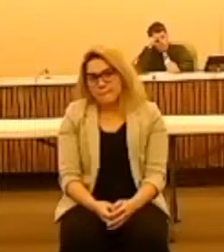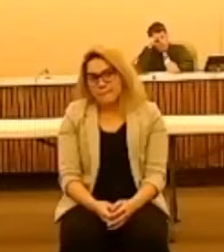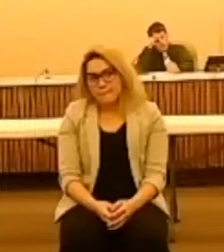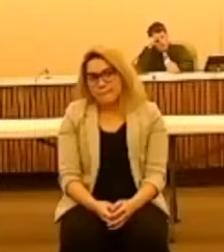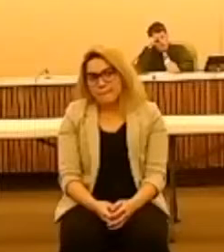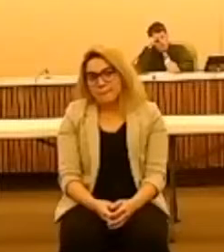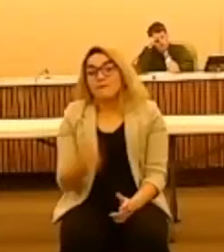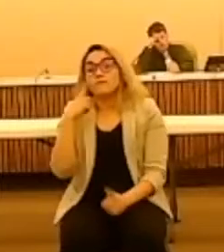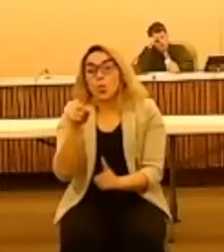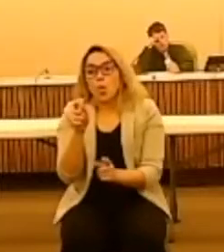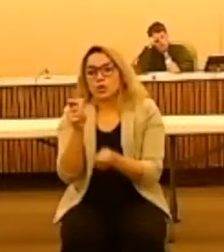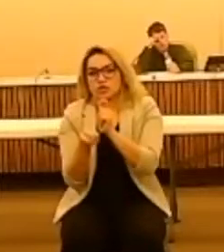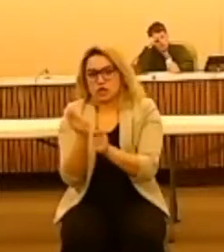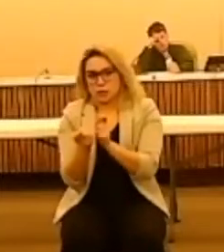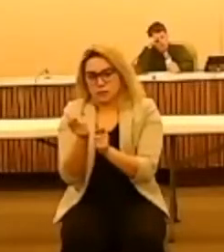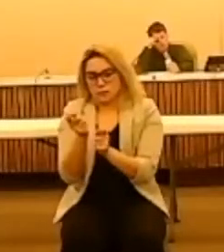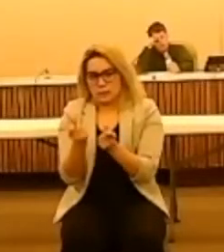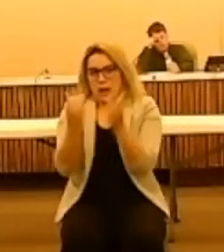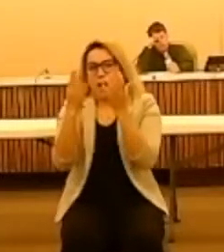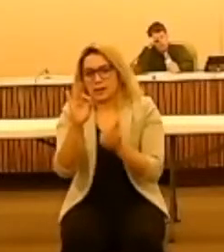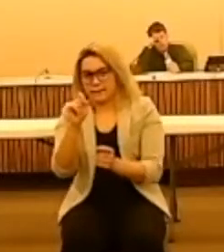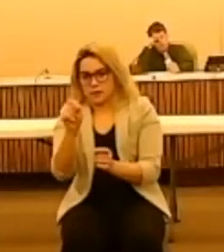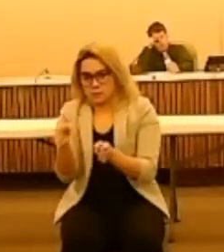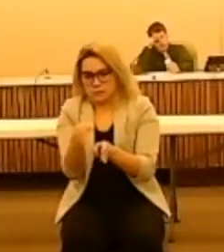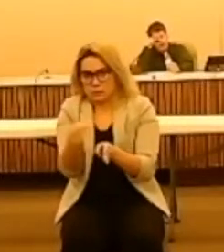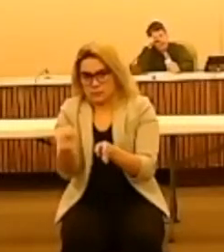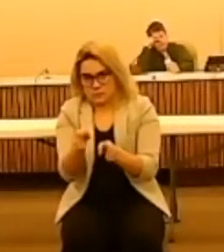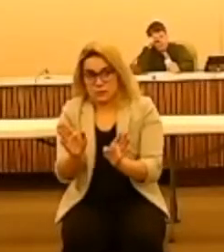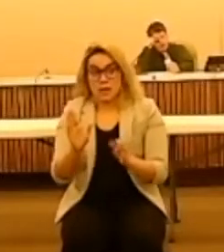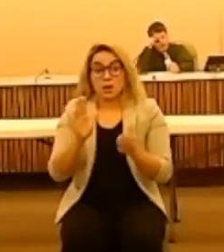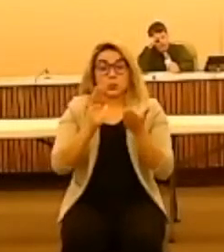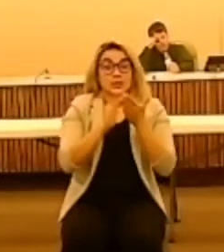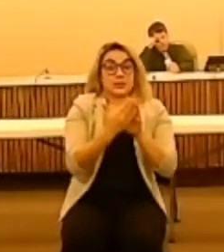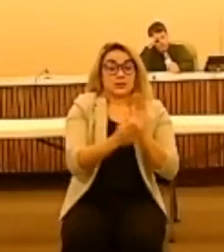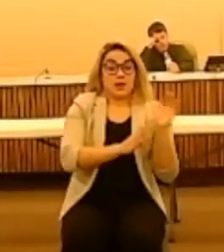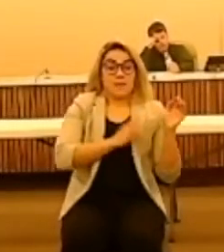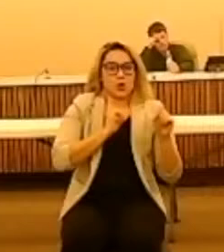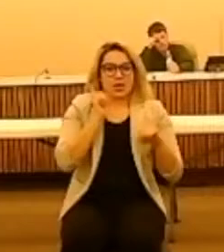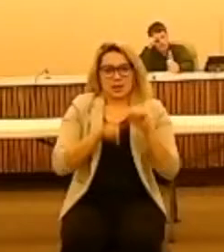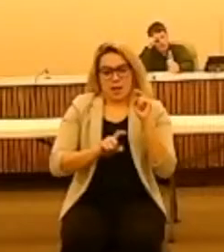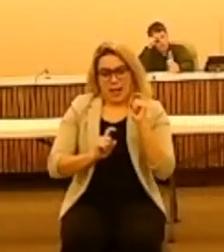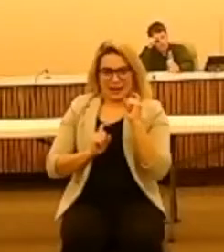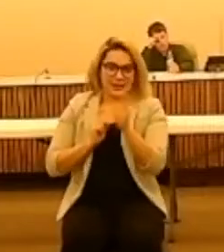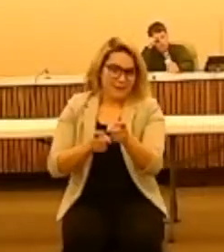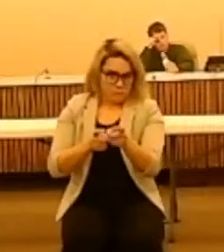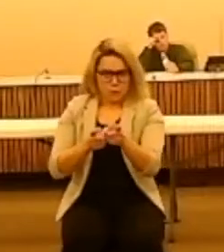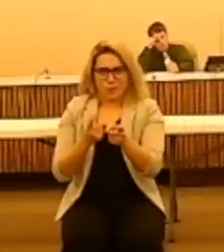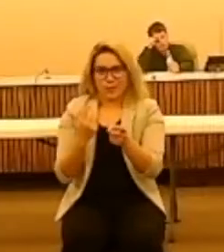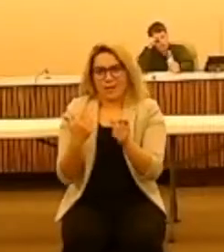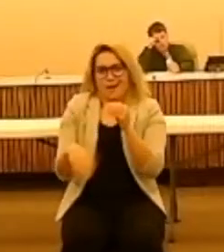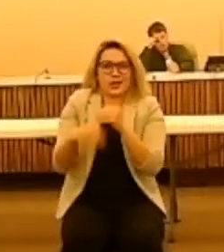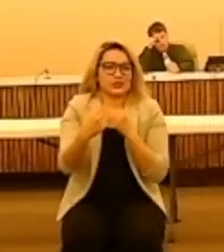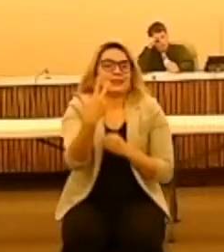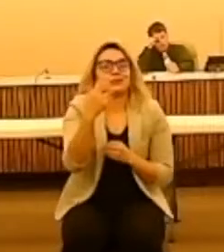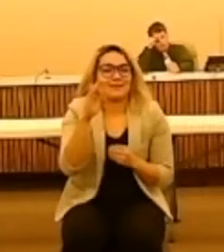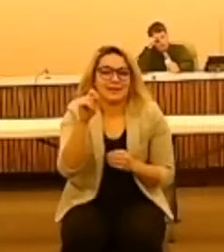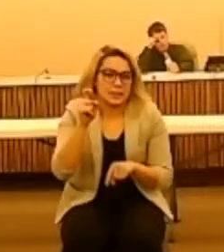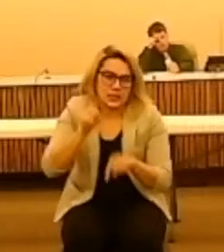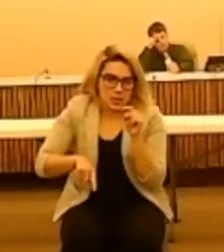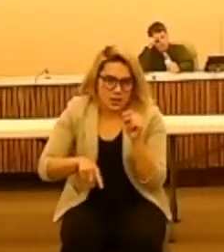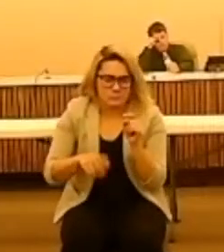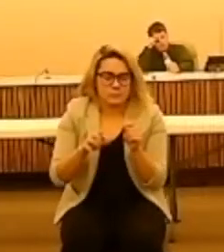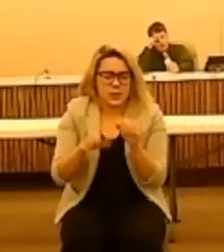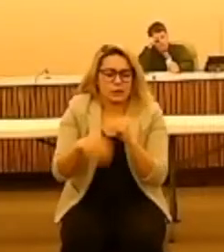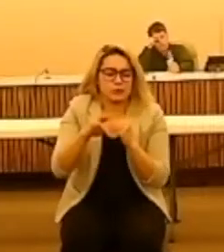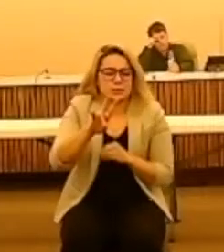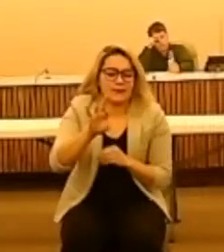So to answer your question, the town board cannot give you that. The planning board potentially could, but